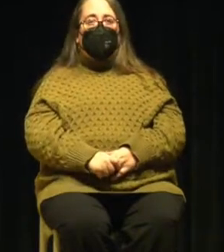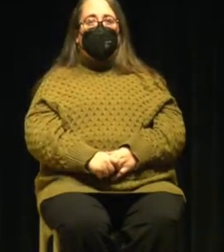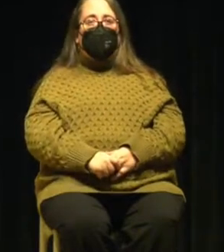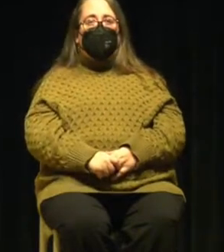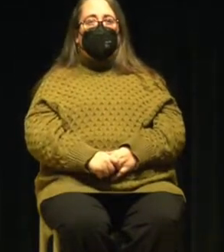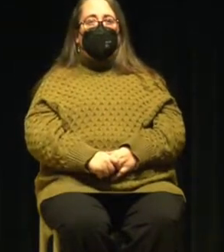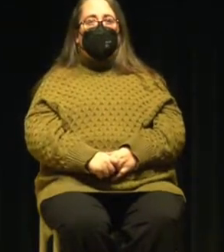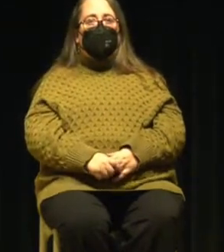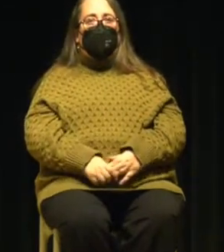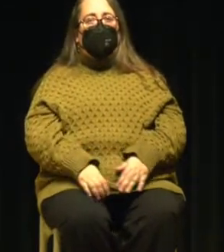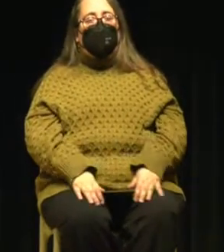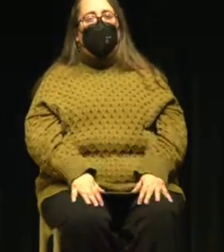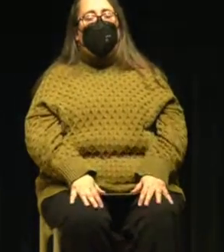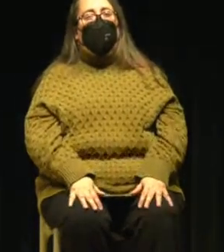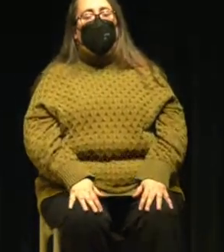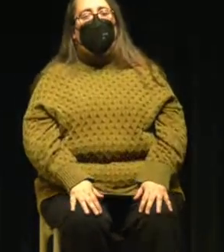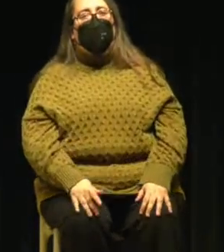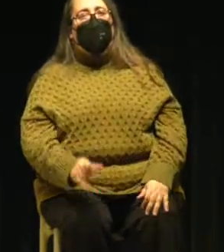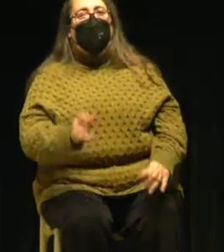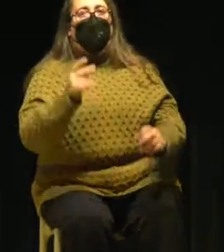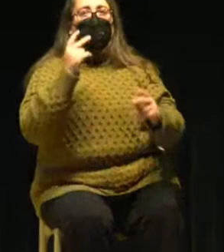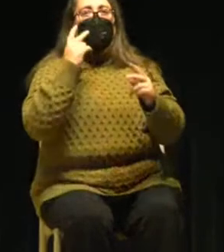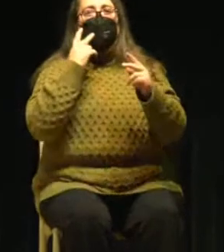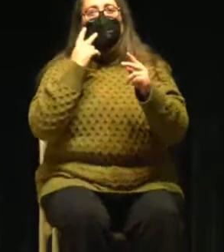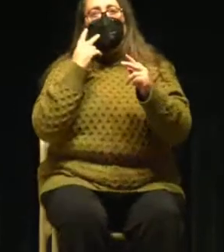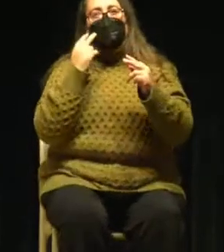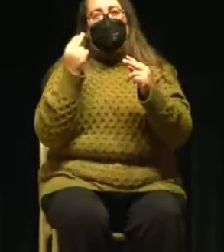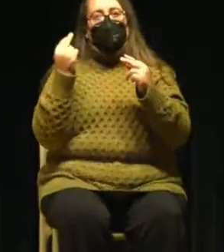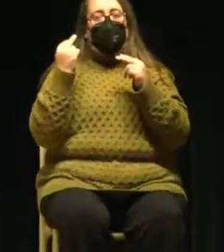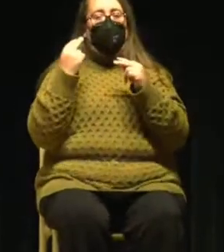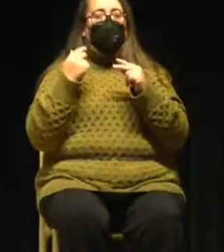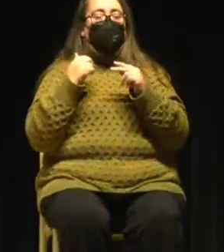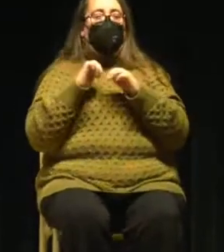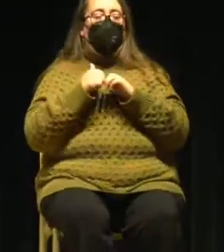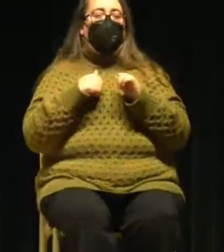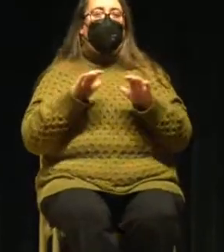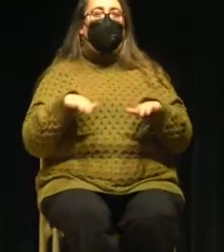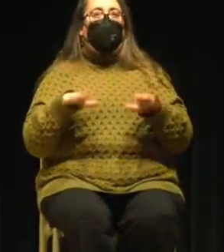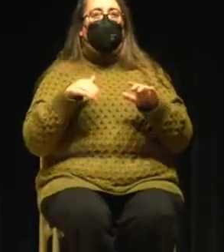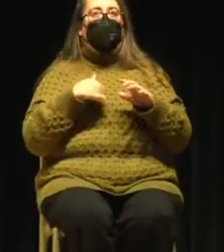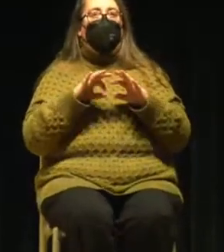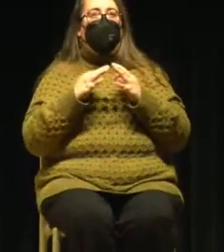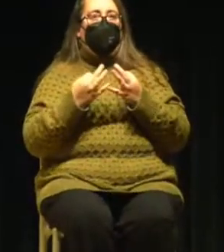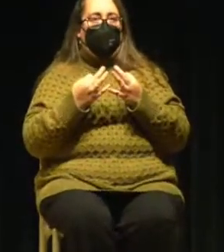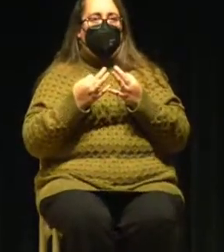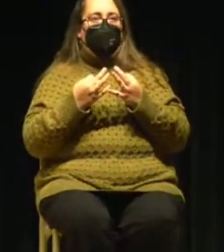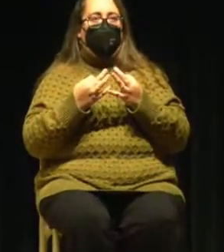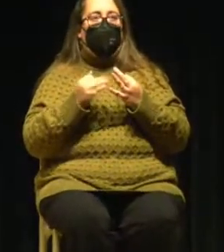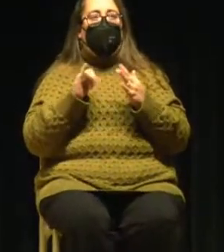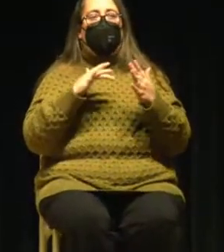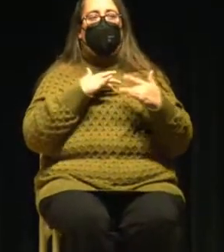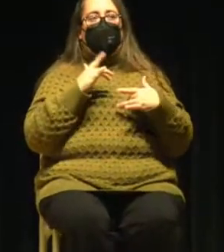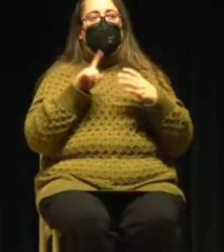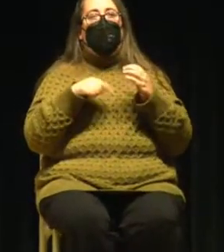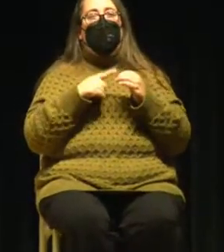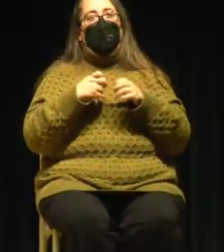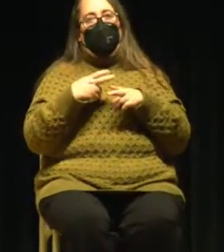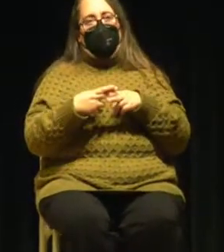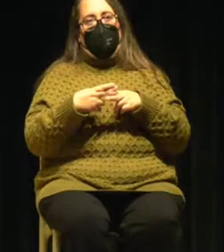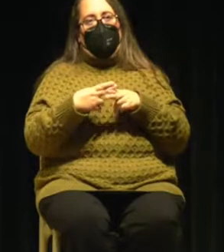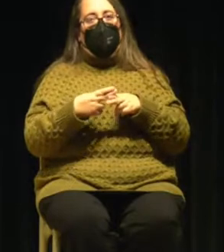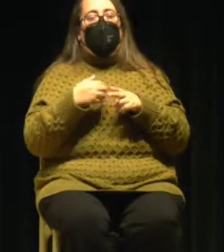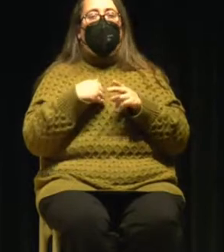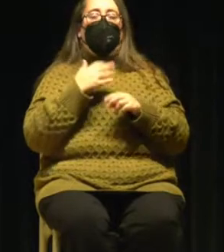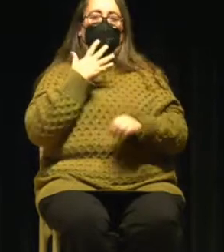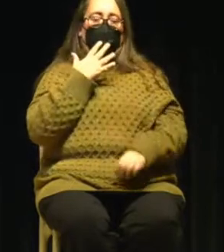I mean, like, so, you know, this is a memoir and about as I was being raised by my family, you know, the concerns around my weight and my